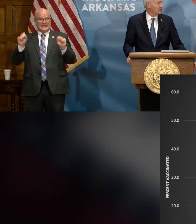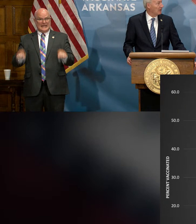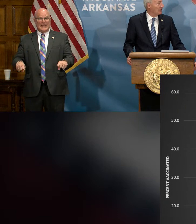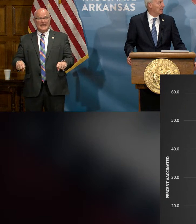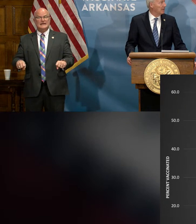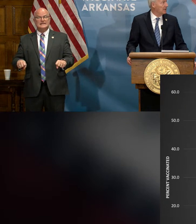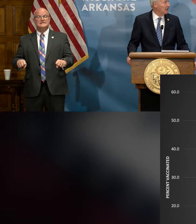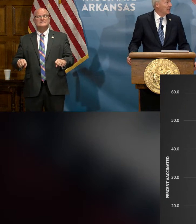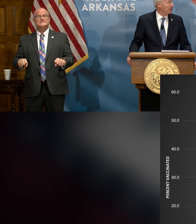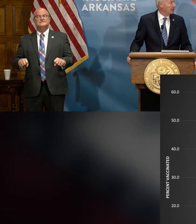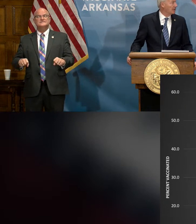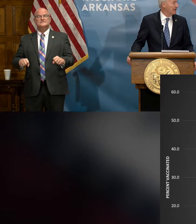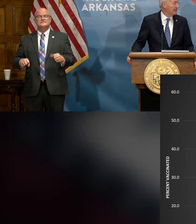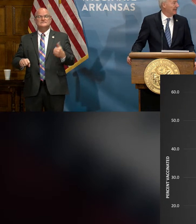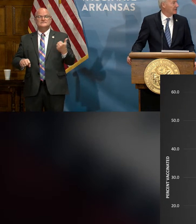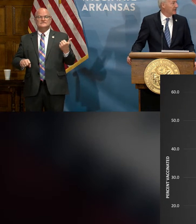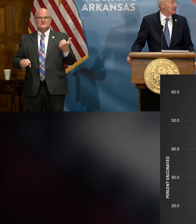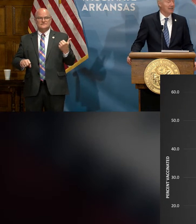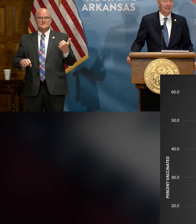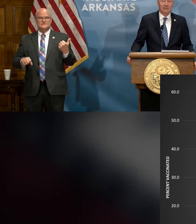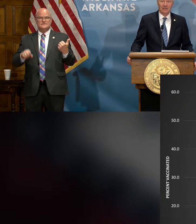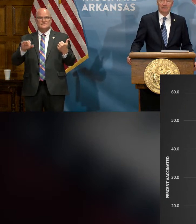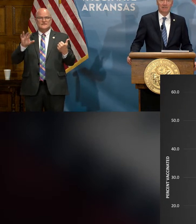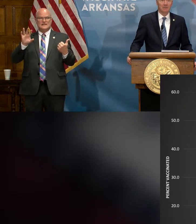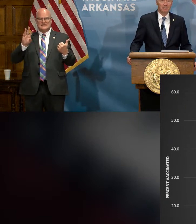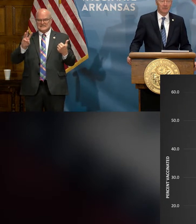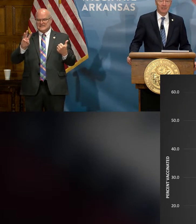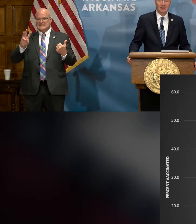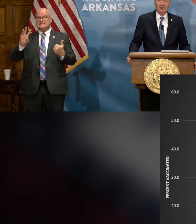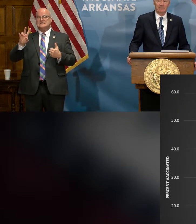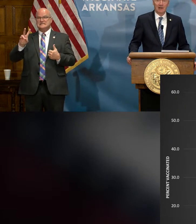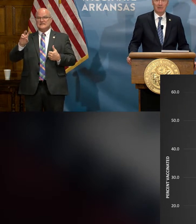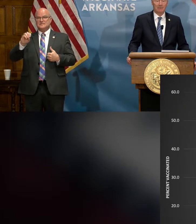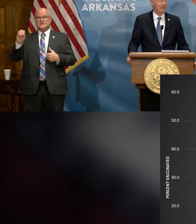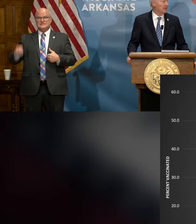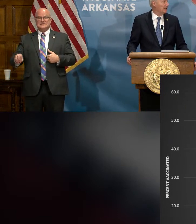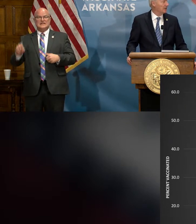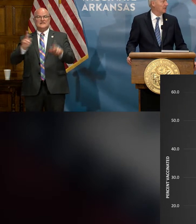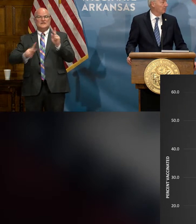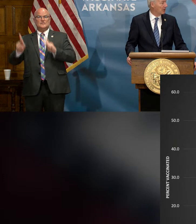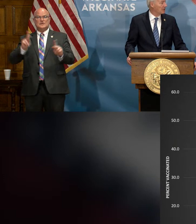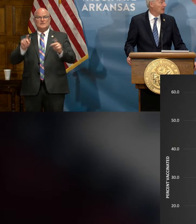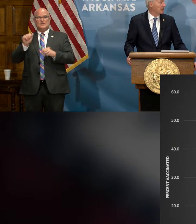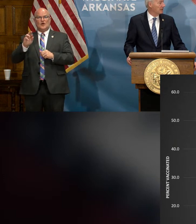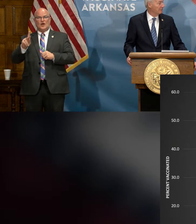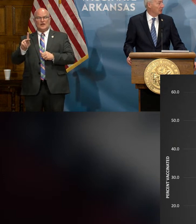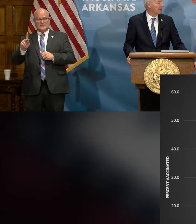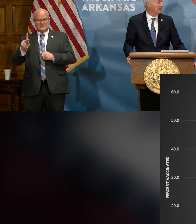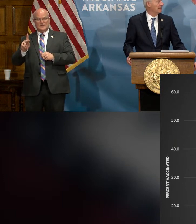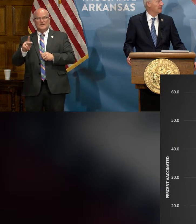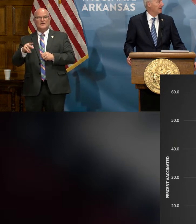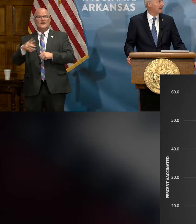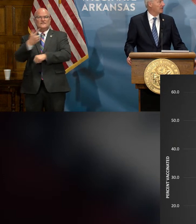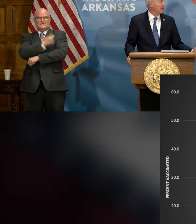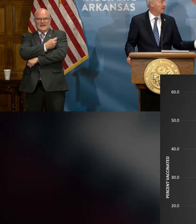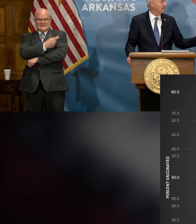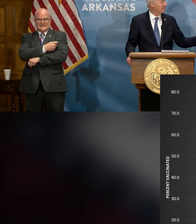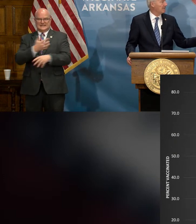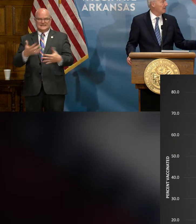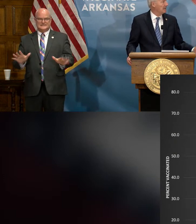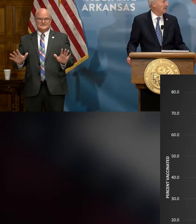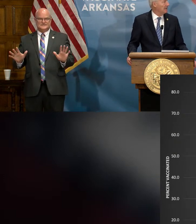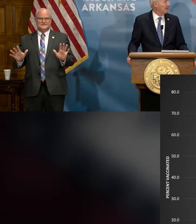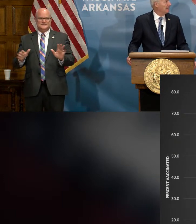in Arkansas, you're looking at 67% of our population partially or fully